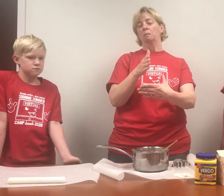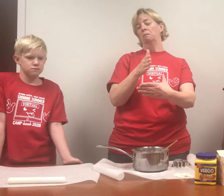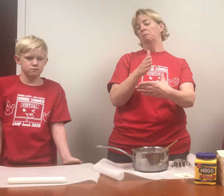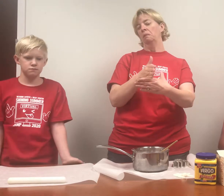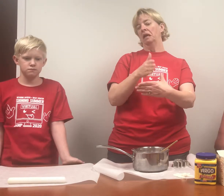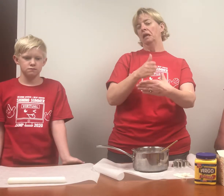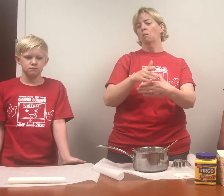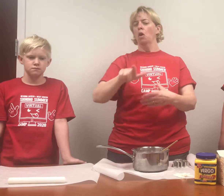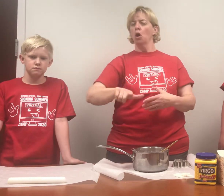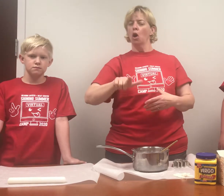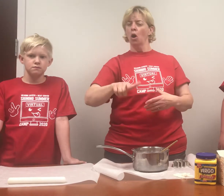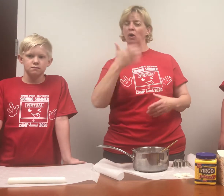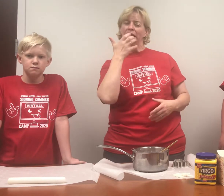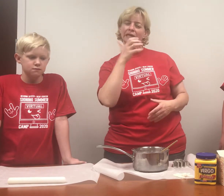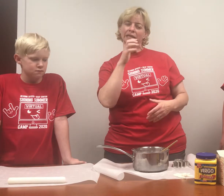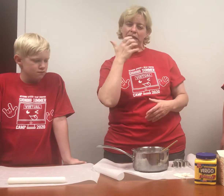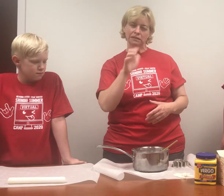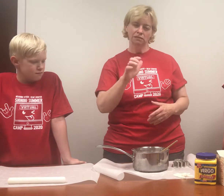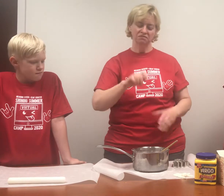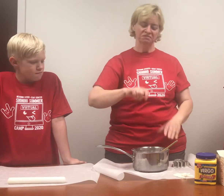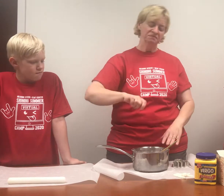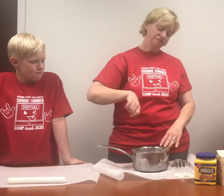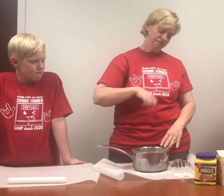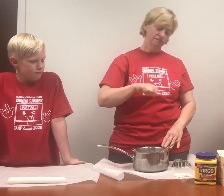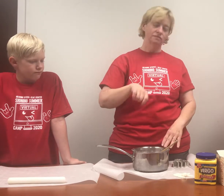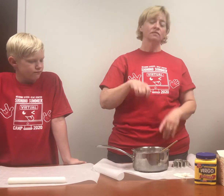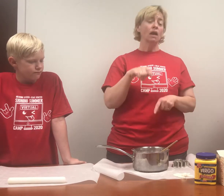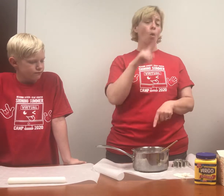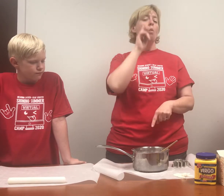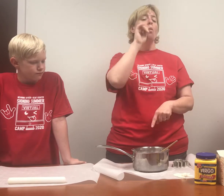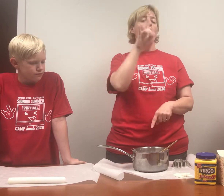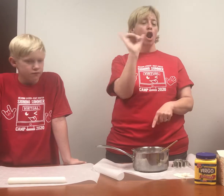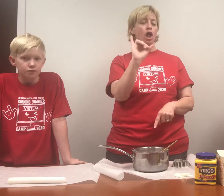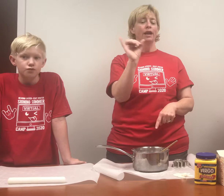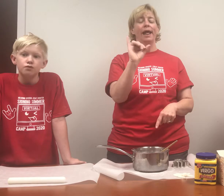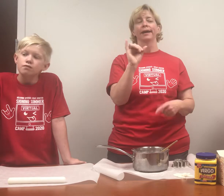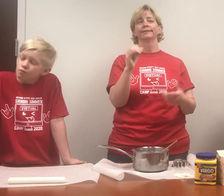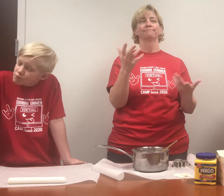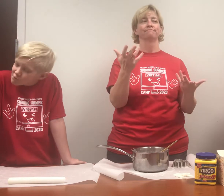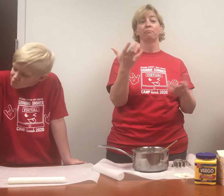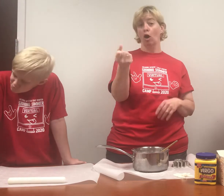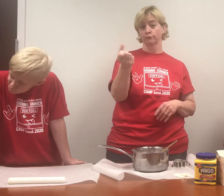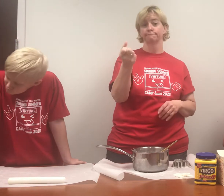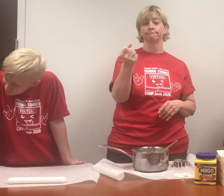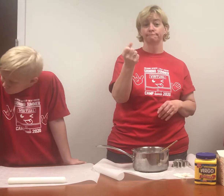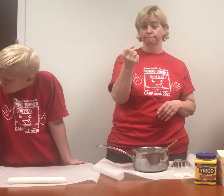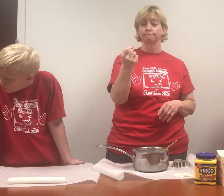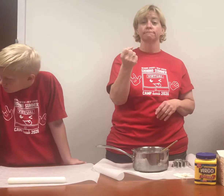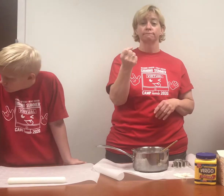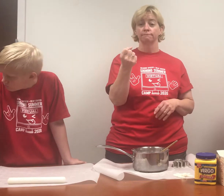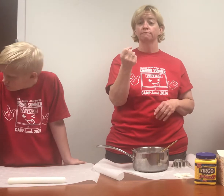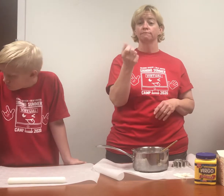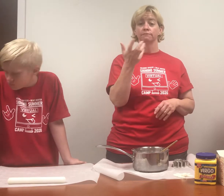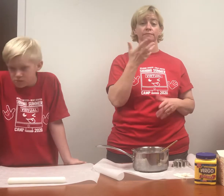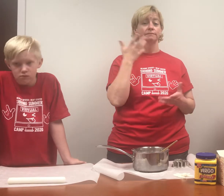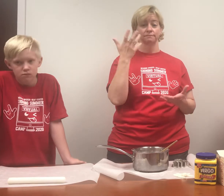a little bit wet. And then you're going to turn the stove on medium-low heat, and it will start looking like